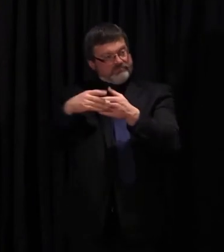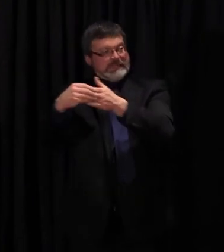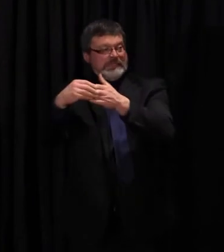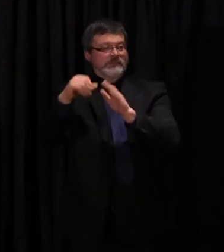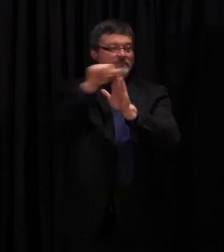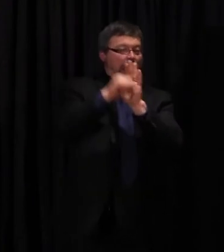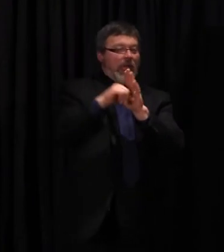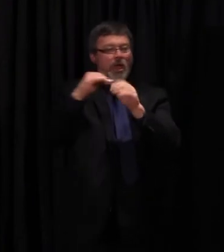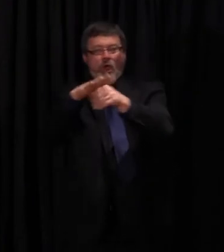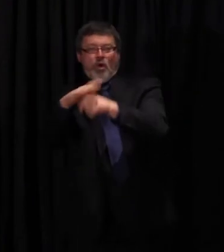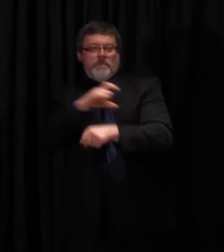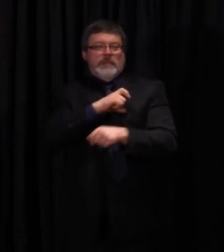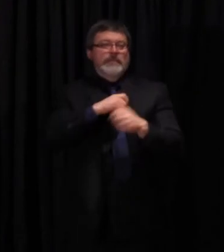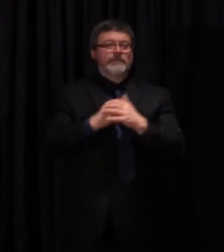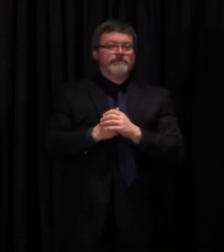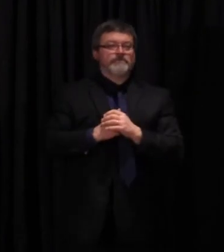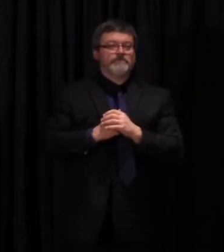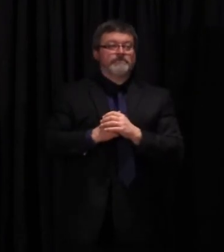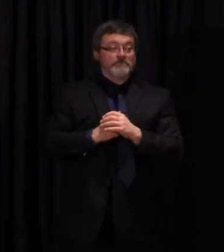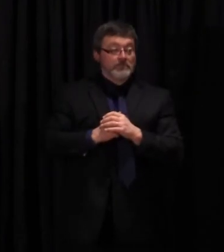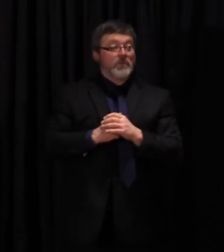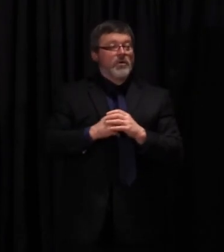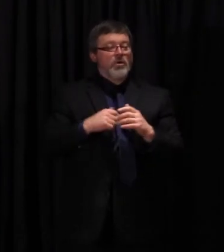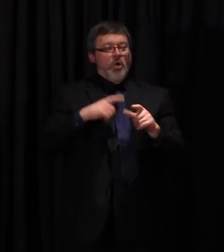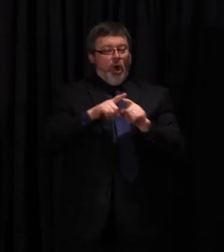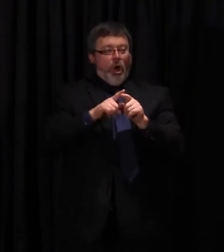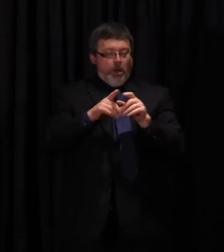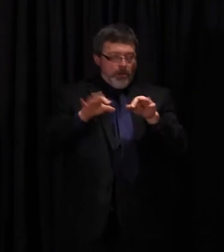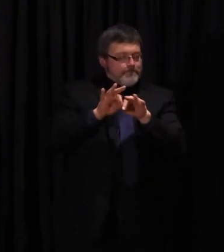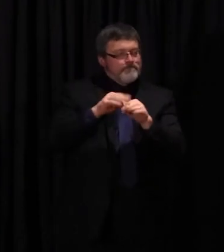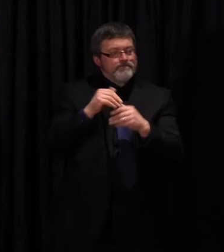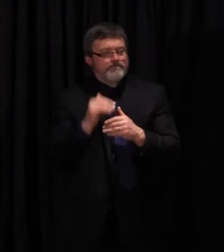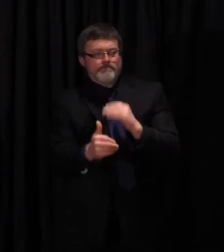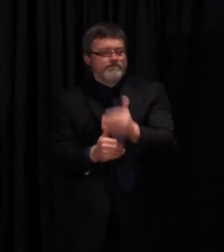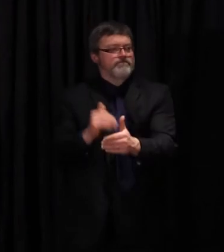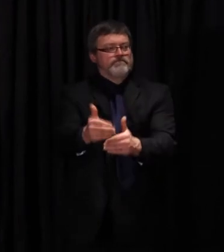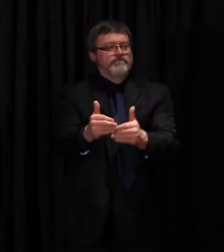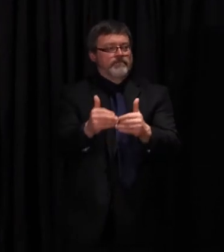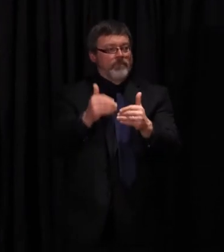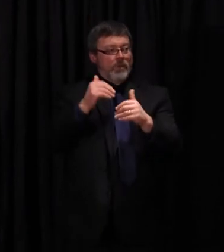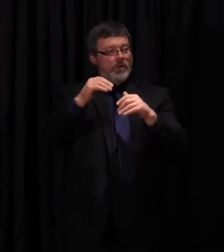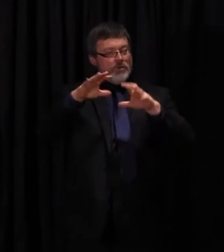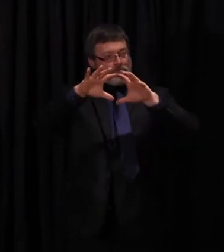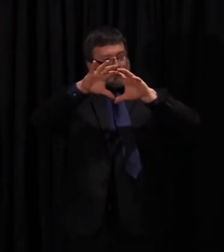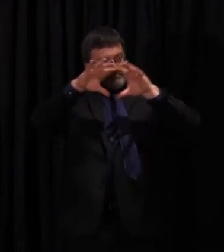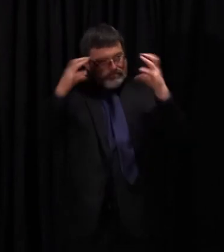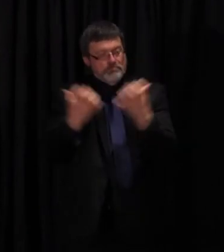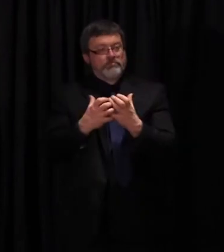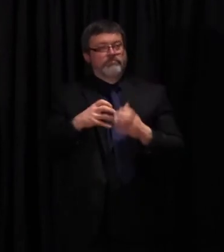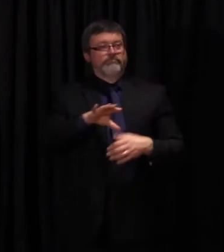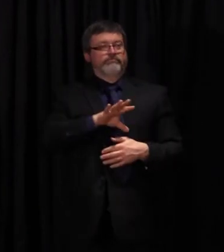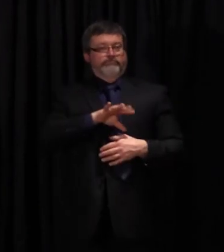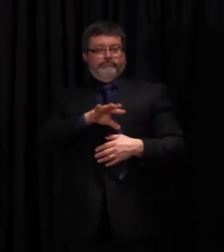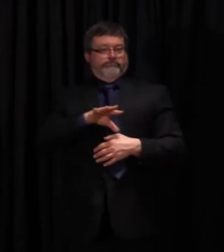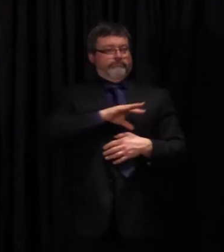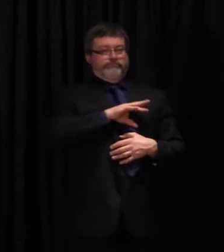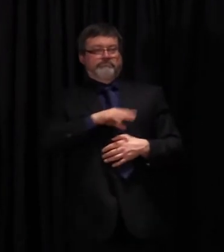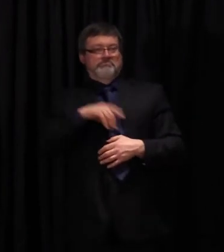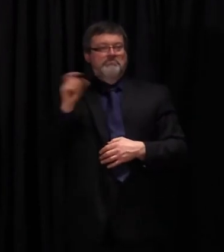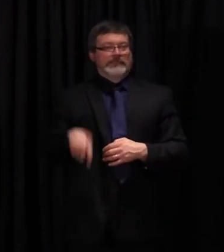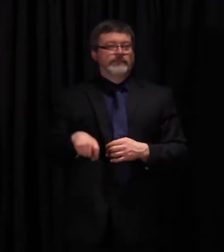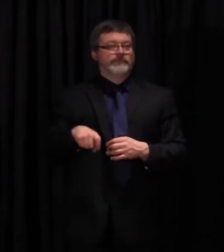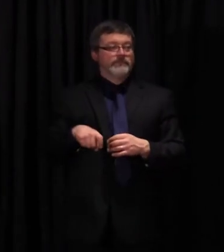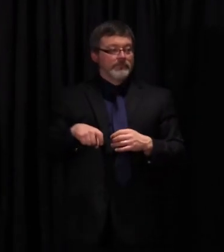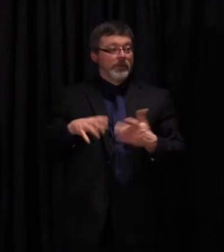We've also taken meaningful steps like universal body cameras, new training, and a statewide use of force